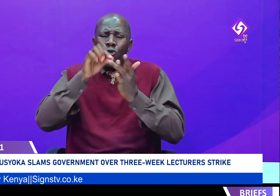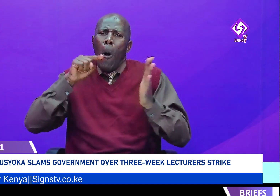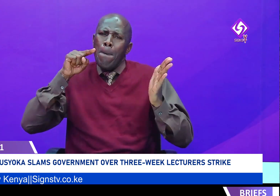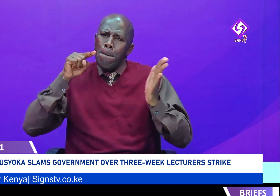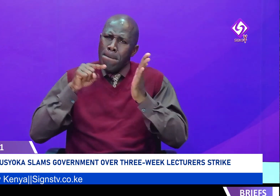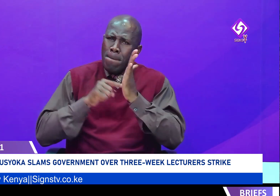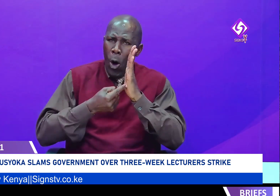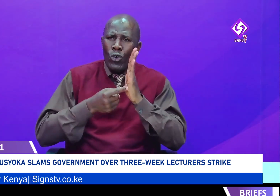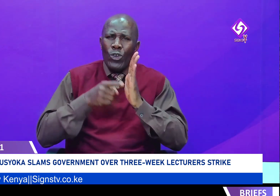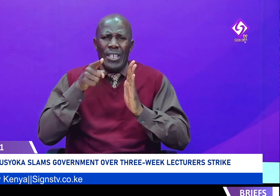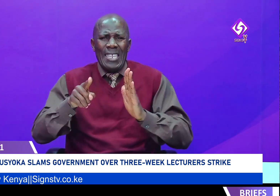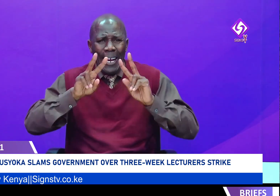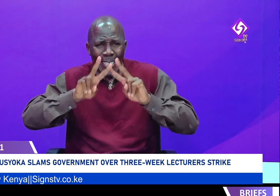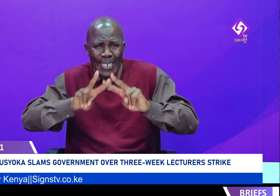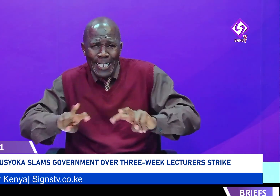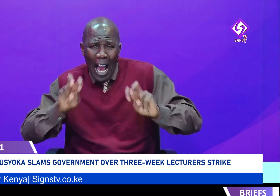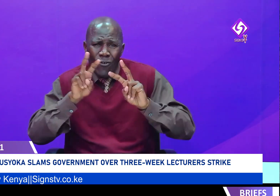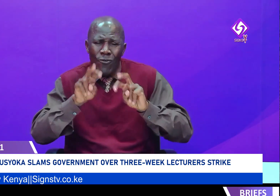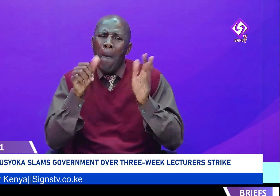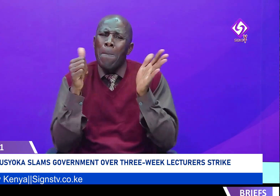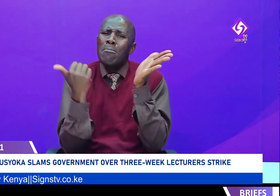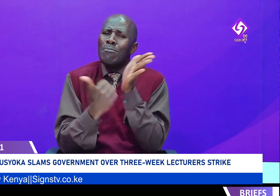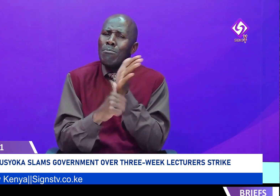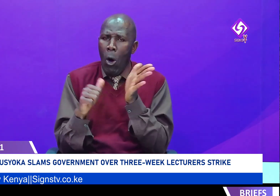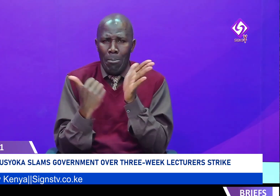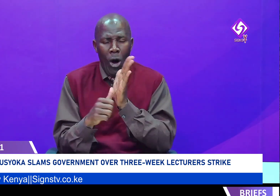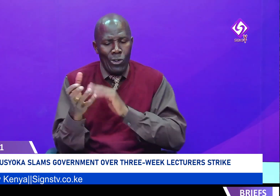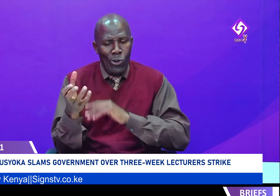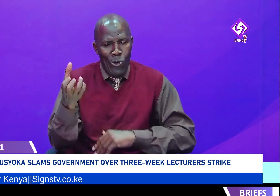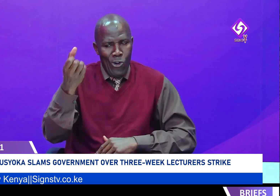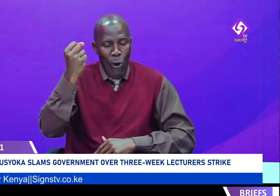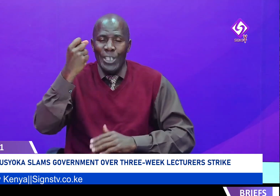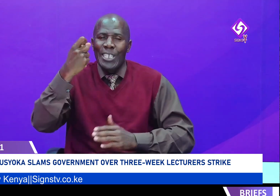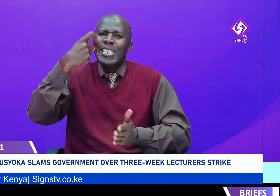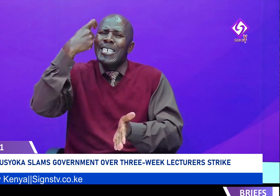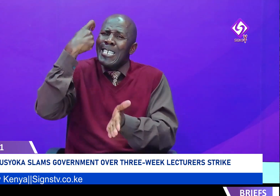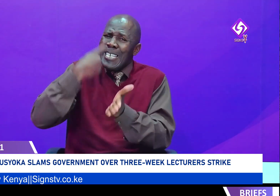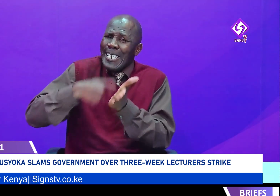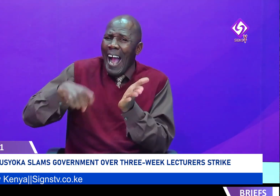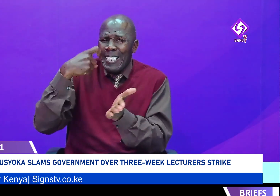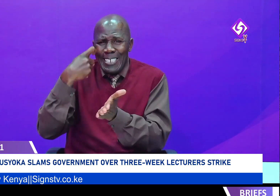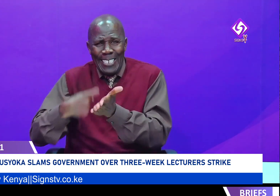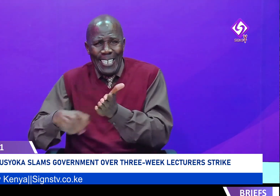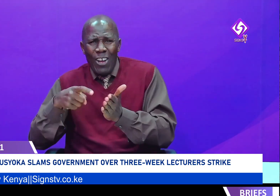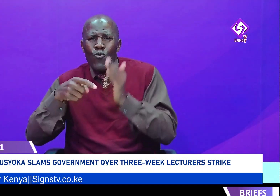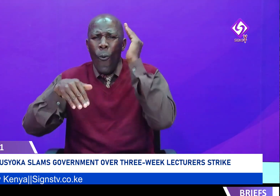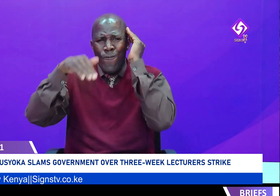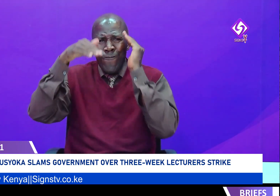He specifically pointed to the president's problem of delayed capitation to